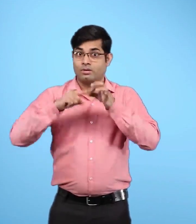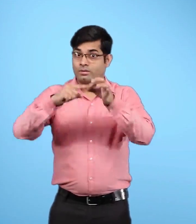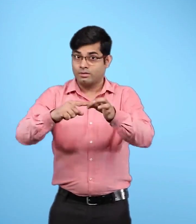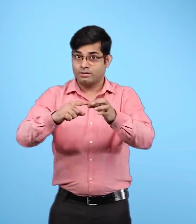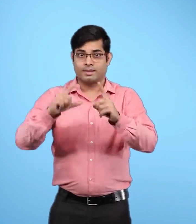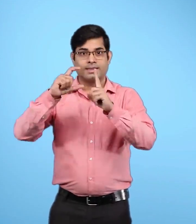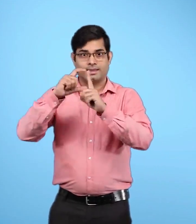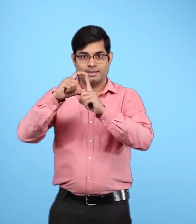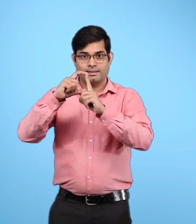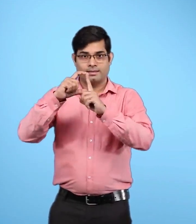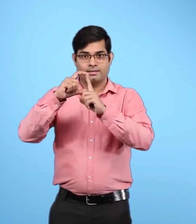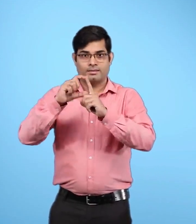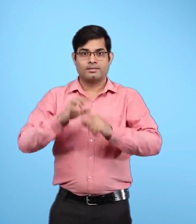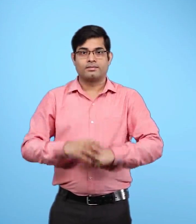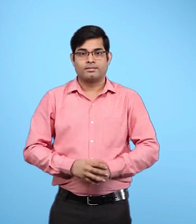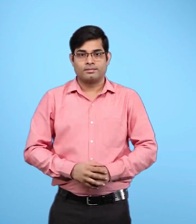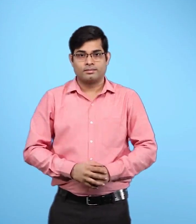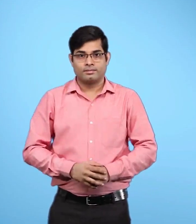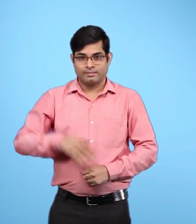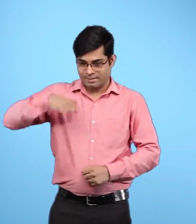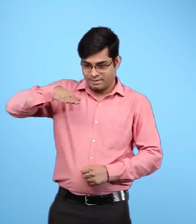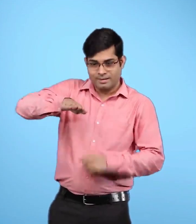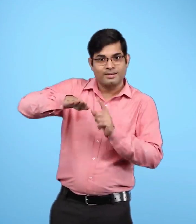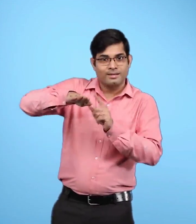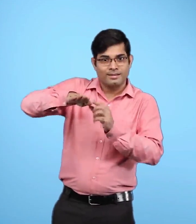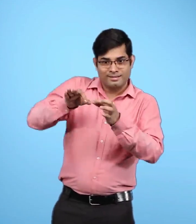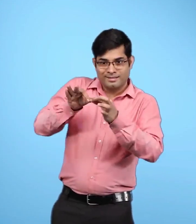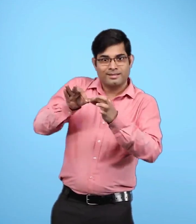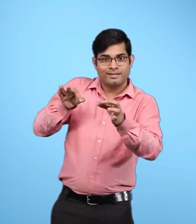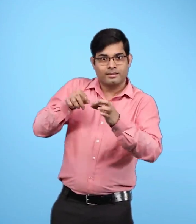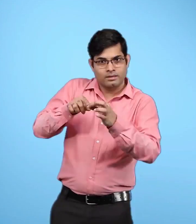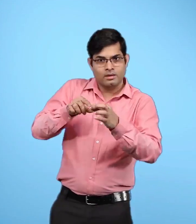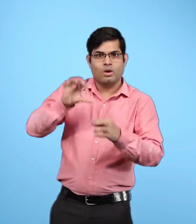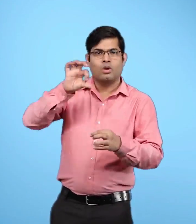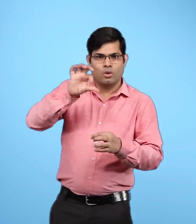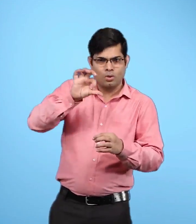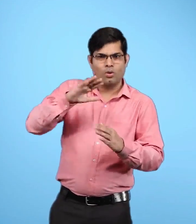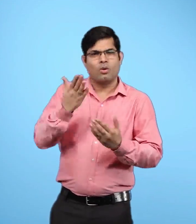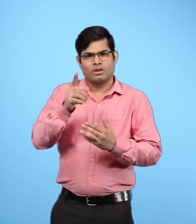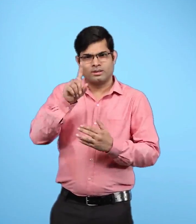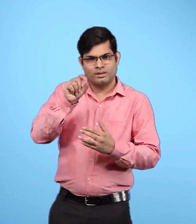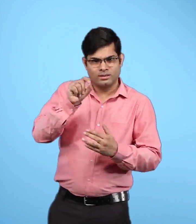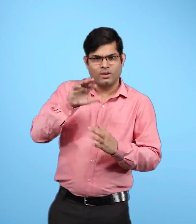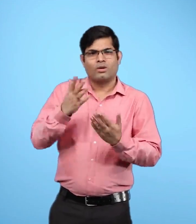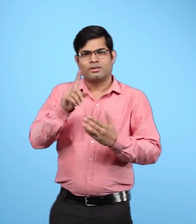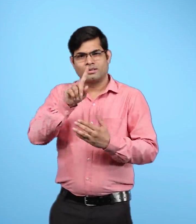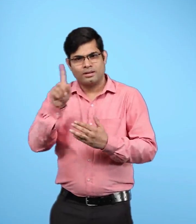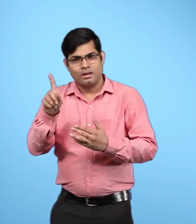Question D. The smallest number of children have dash size